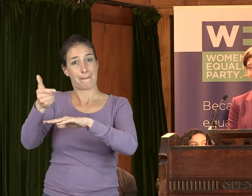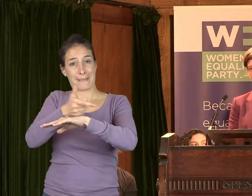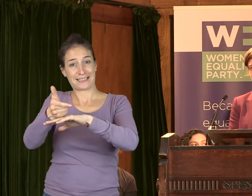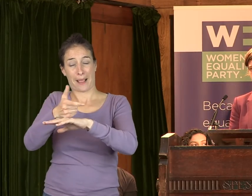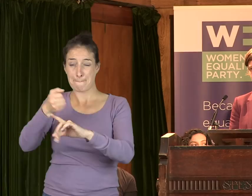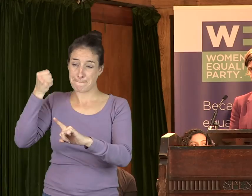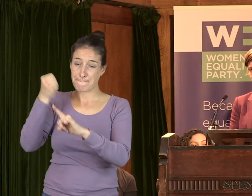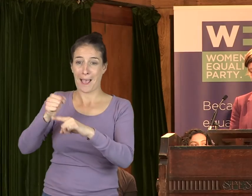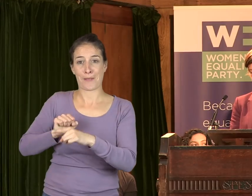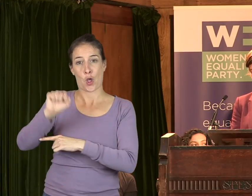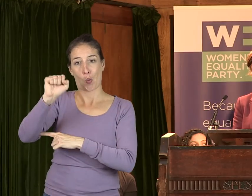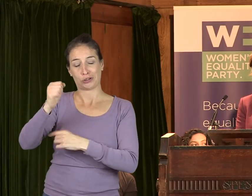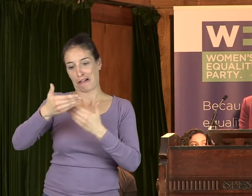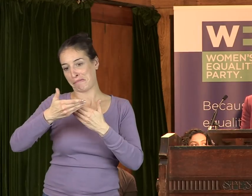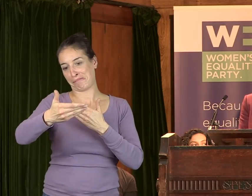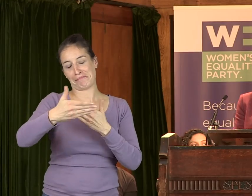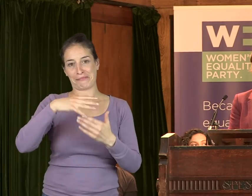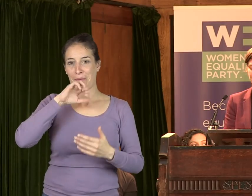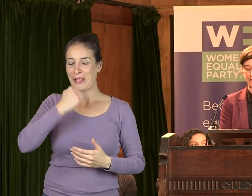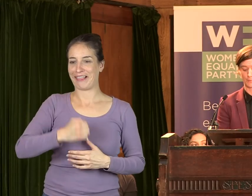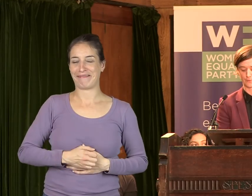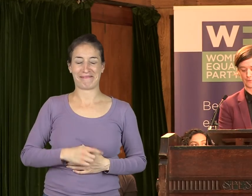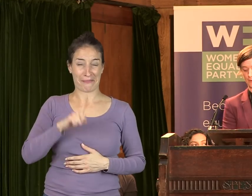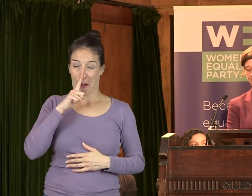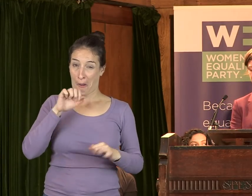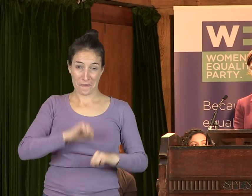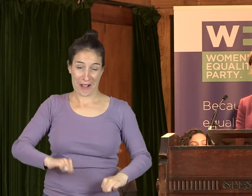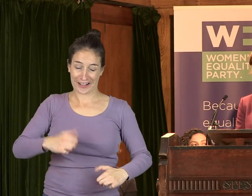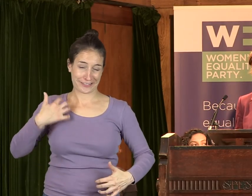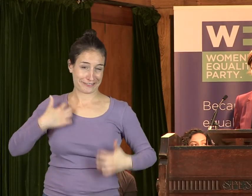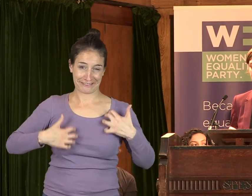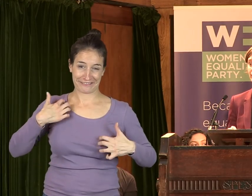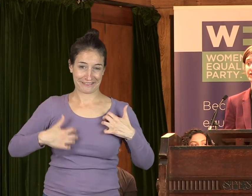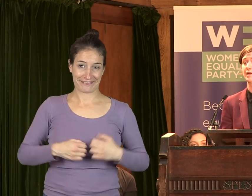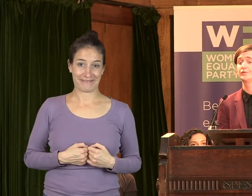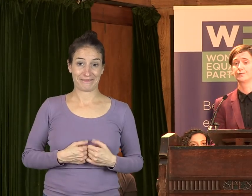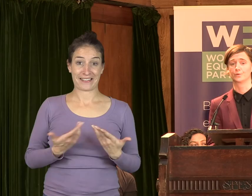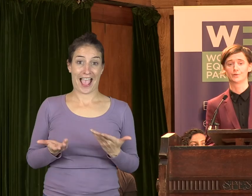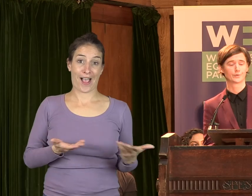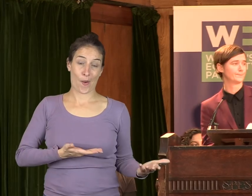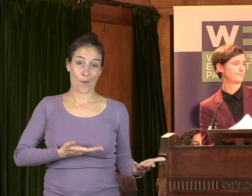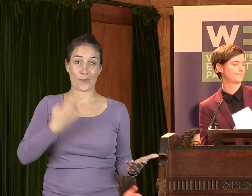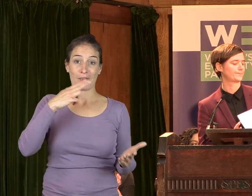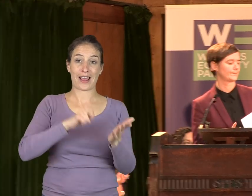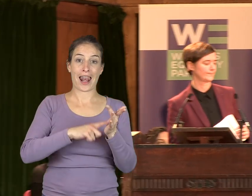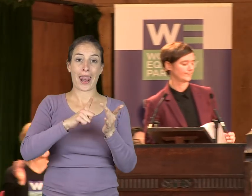wait for that change. I'll now hand over to Lily Boughton, who will introduce our policies on equal education for all